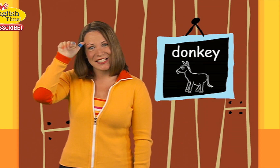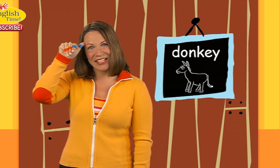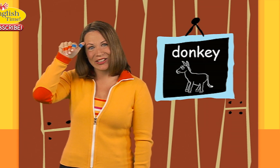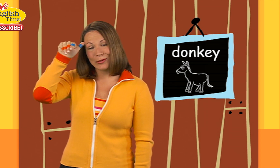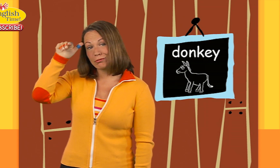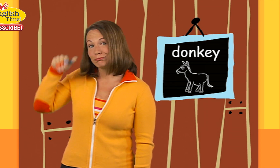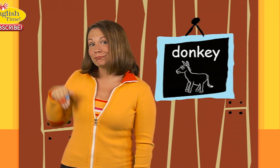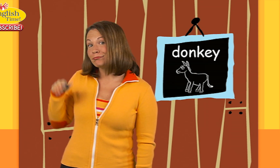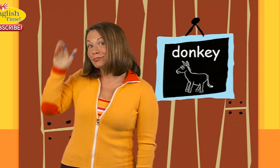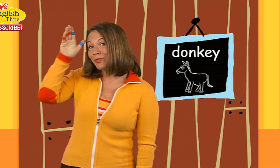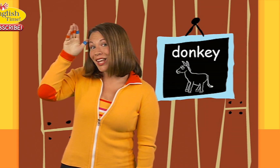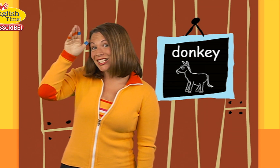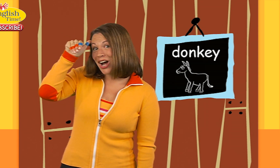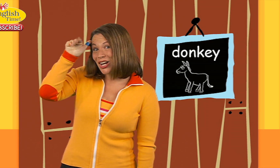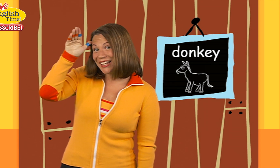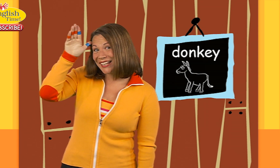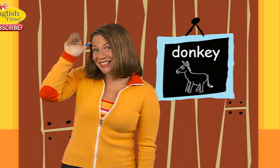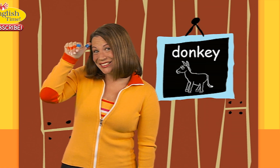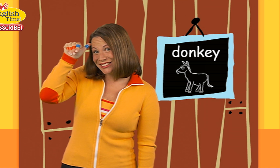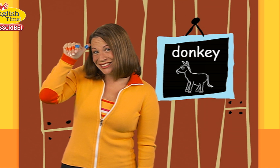ear. Donkey.